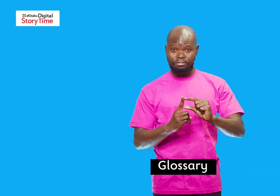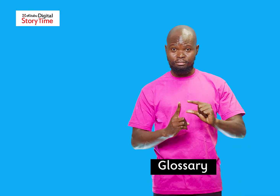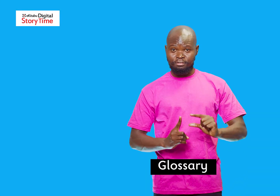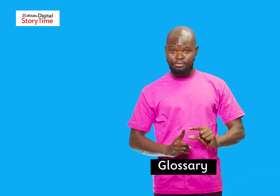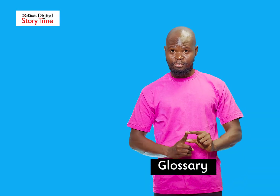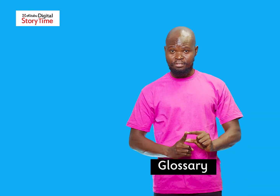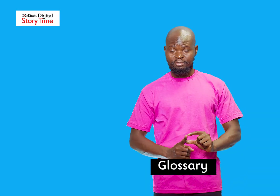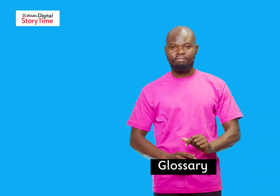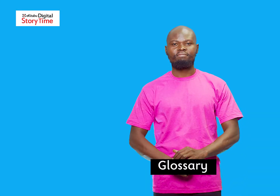Glossary.